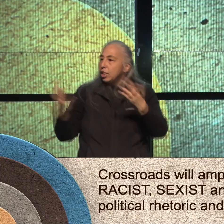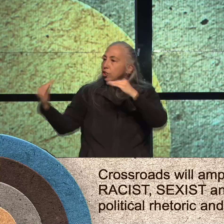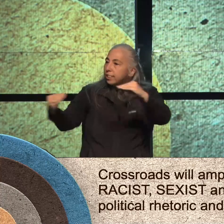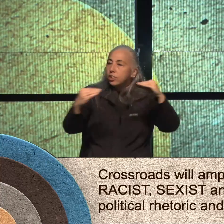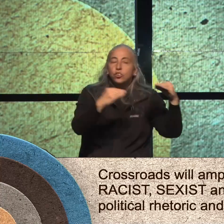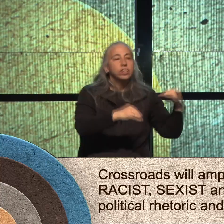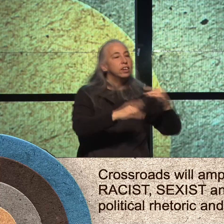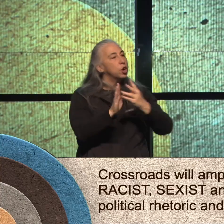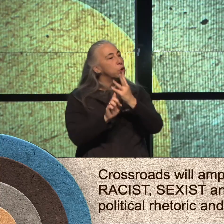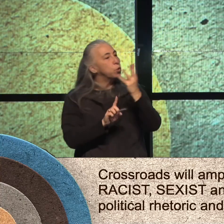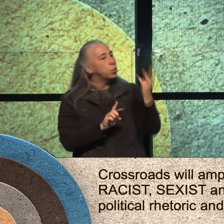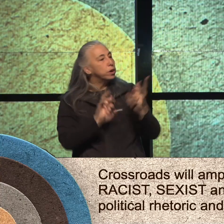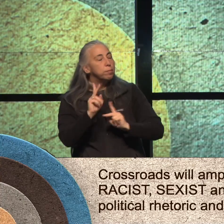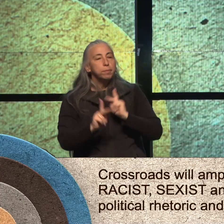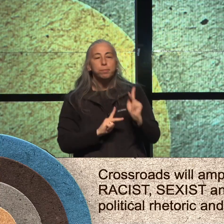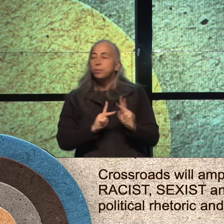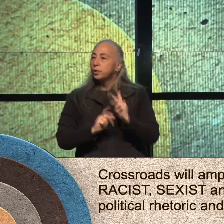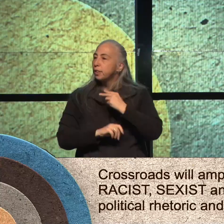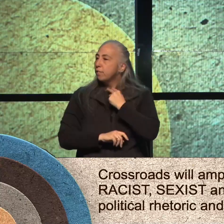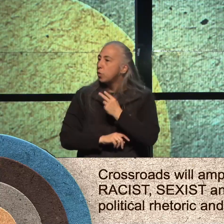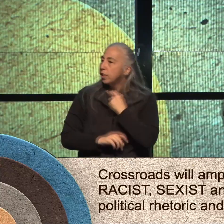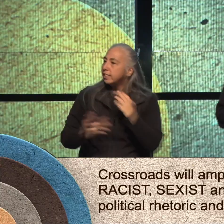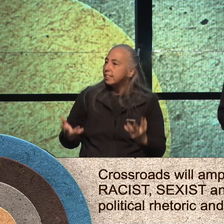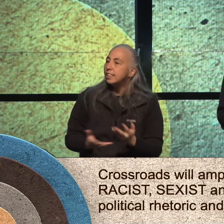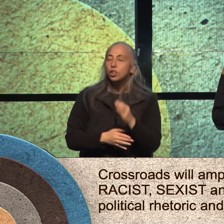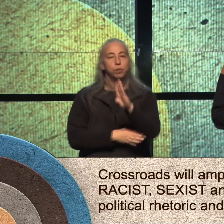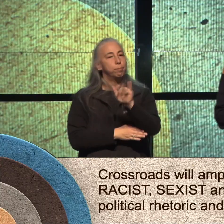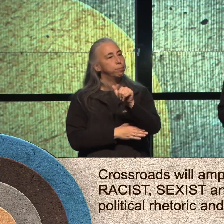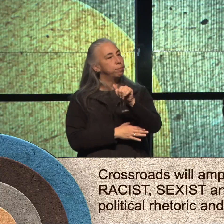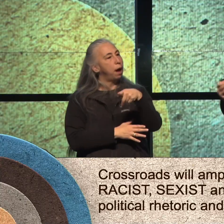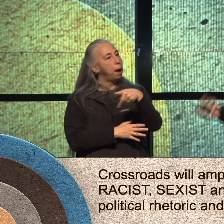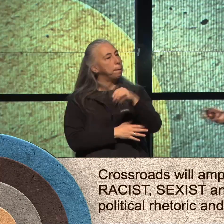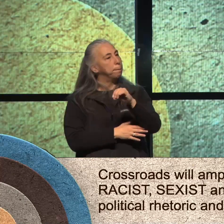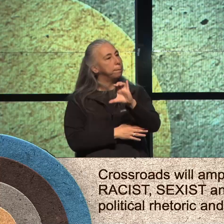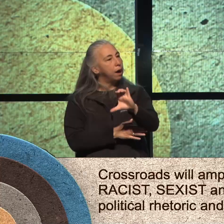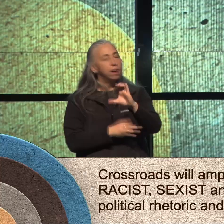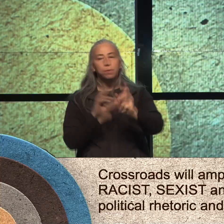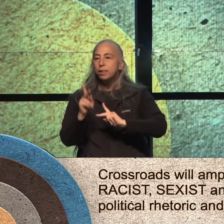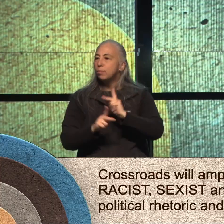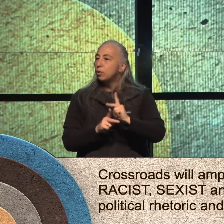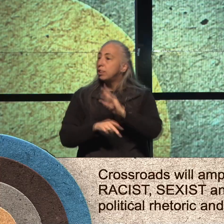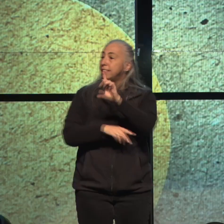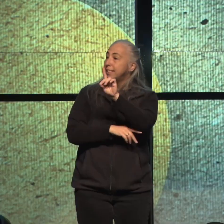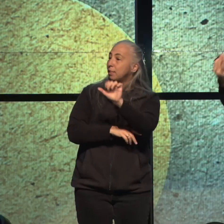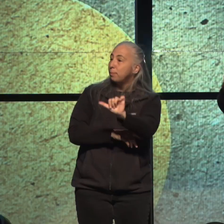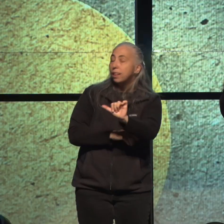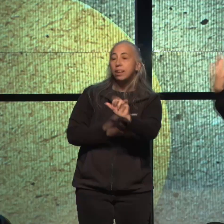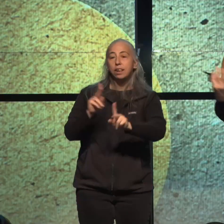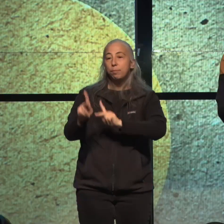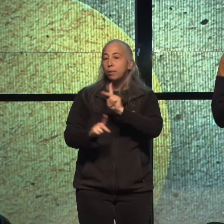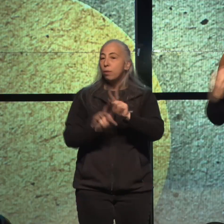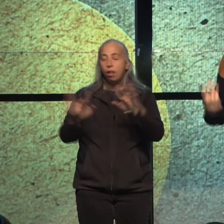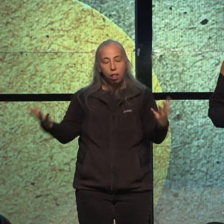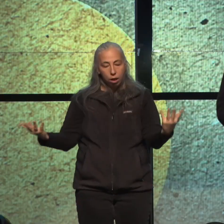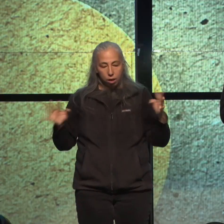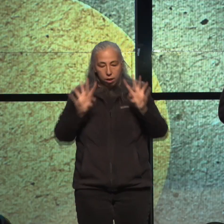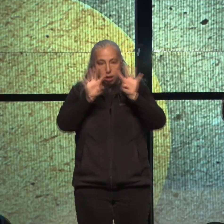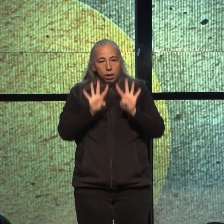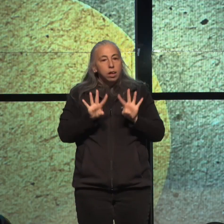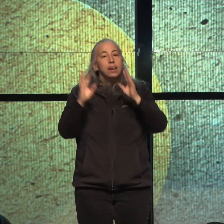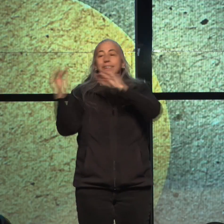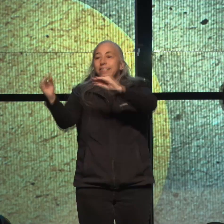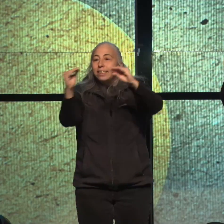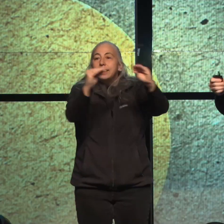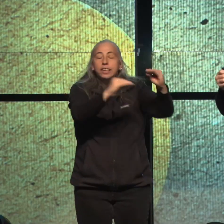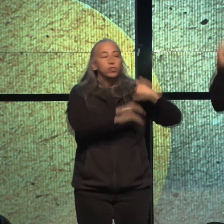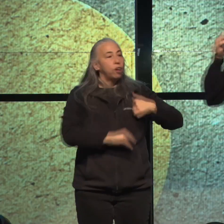offering wisdom in their experience, BIPOC voices, voices of people with disabilities. We need all of these things.